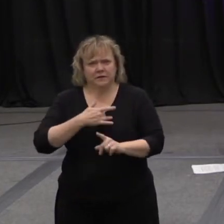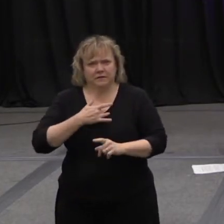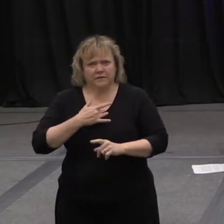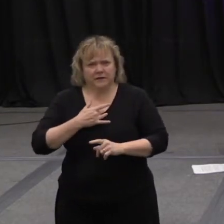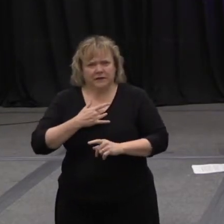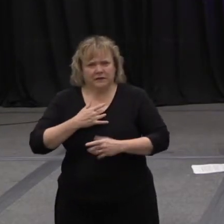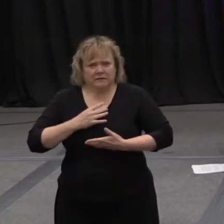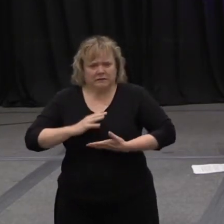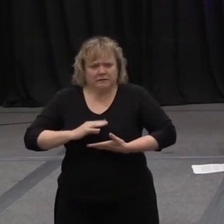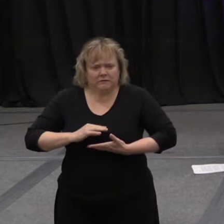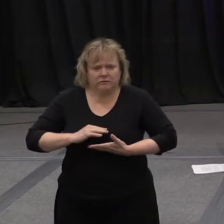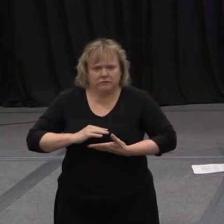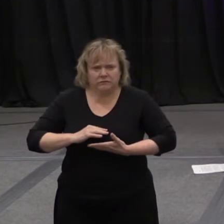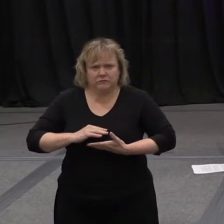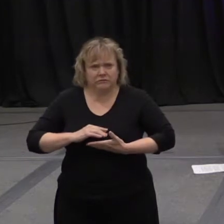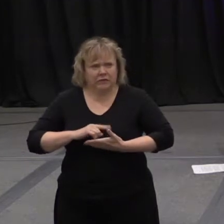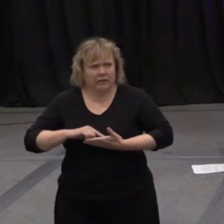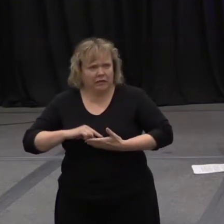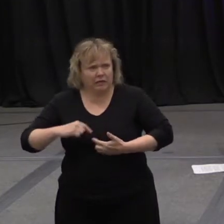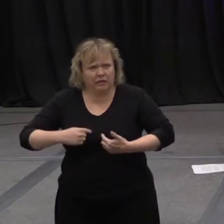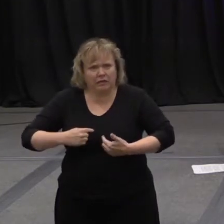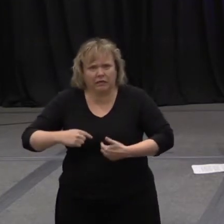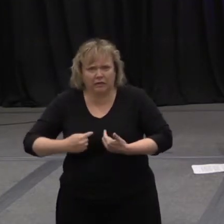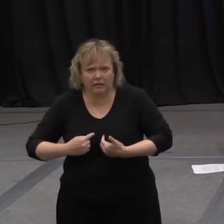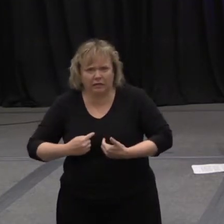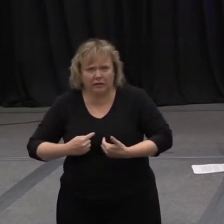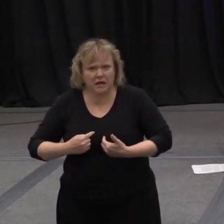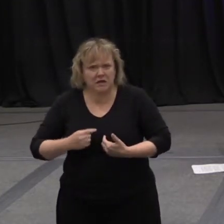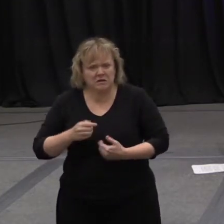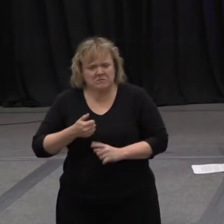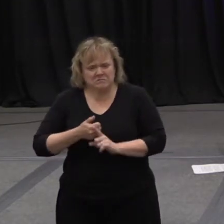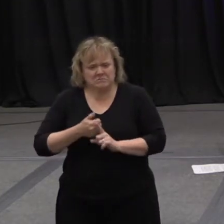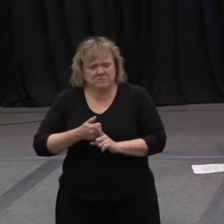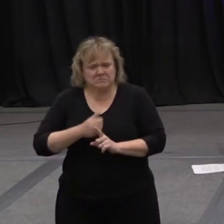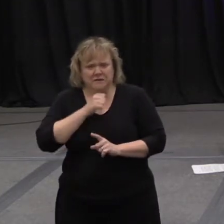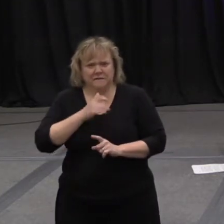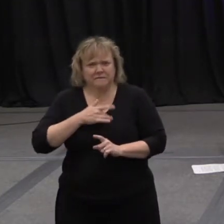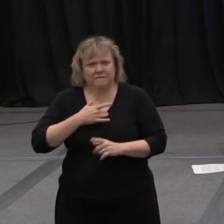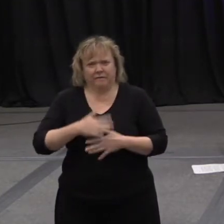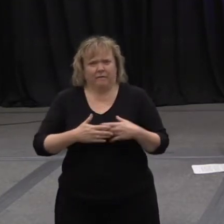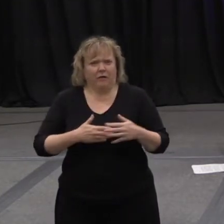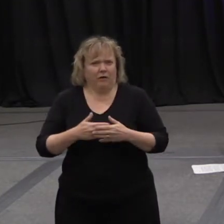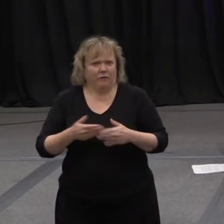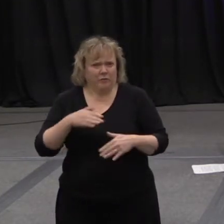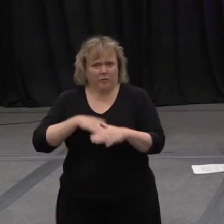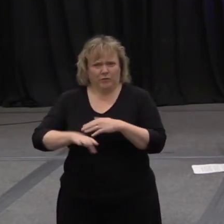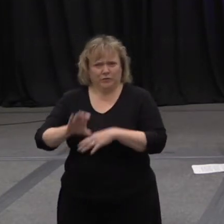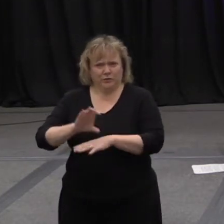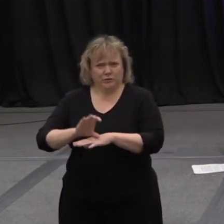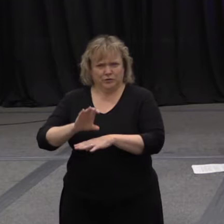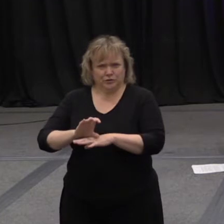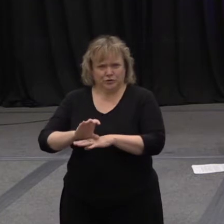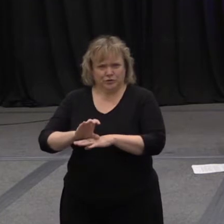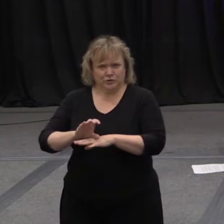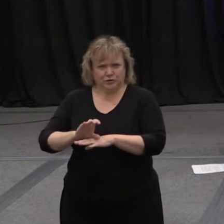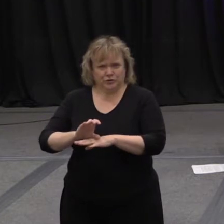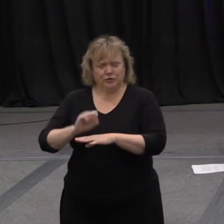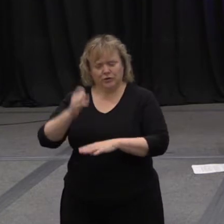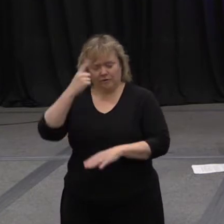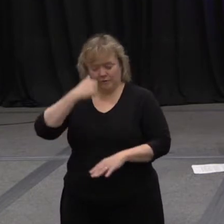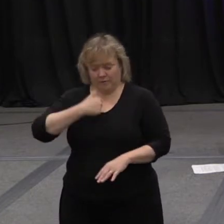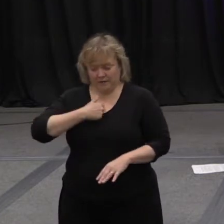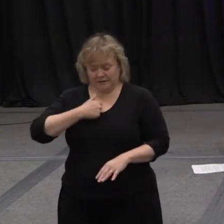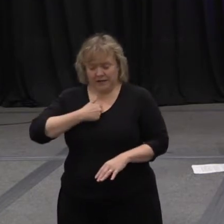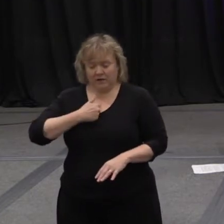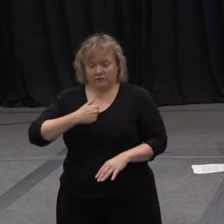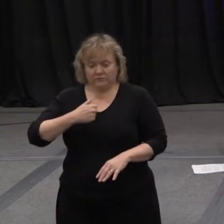And I'm a person thinking of my life working in and on behalf of the church. I feel very